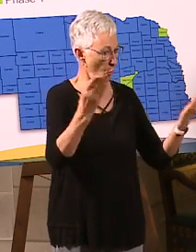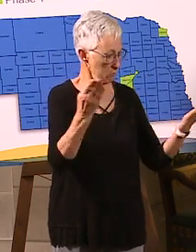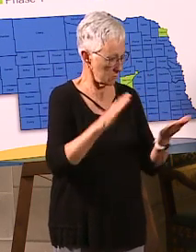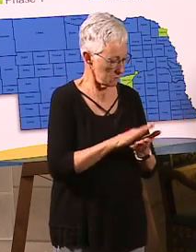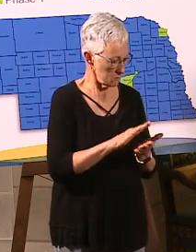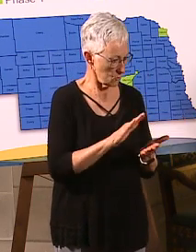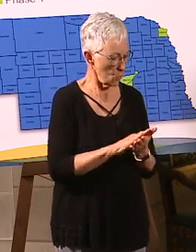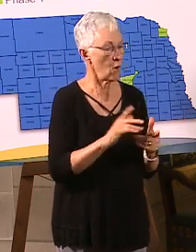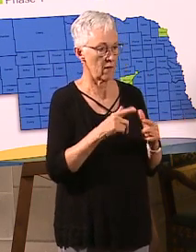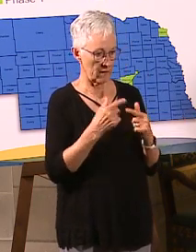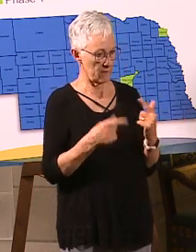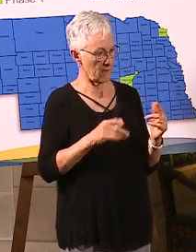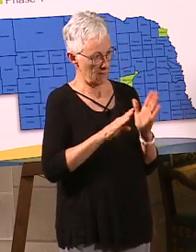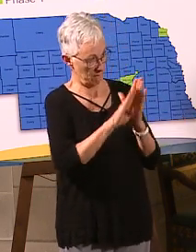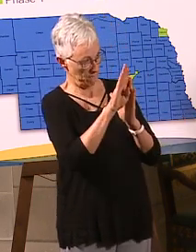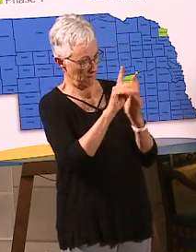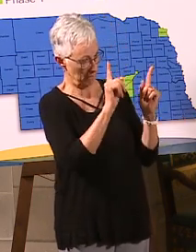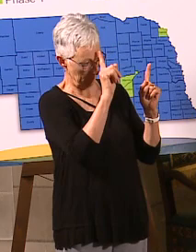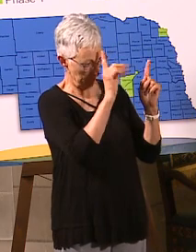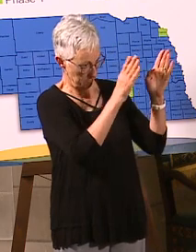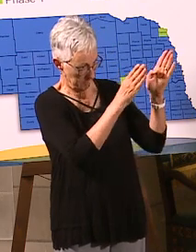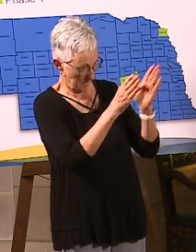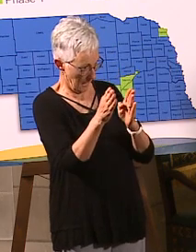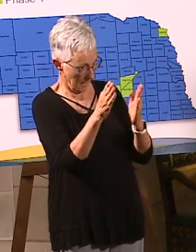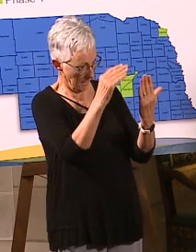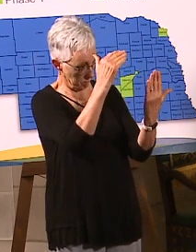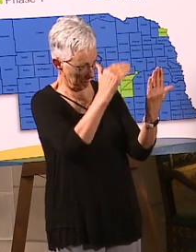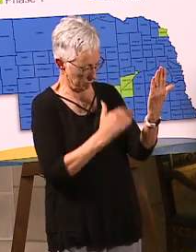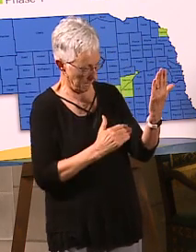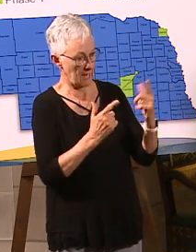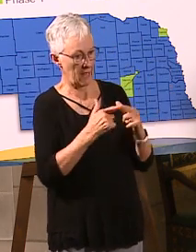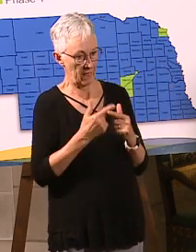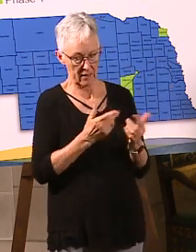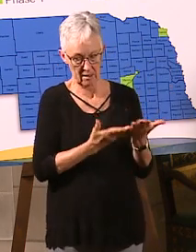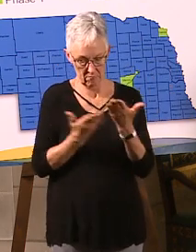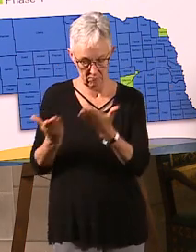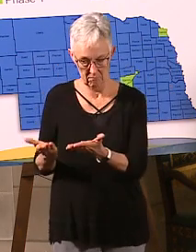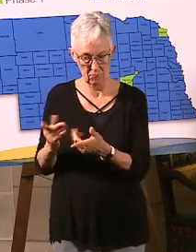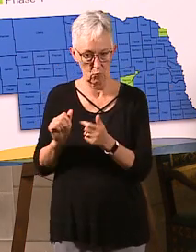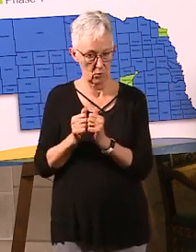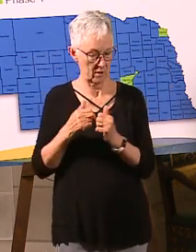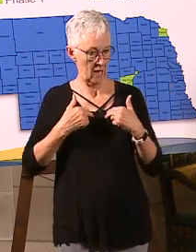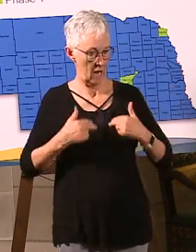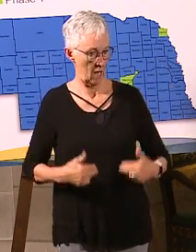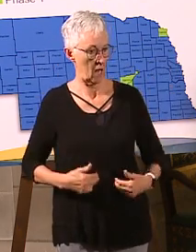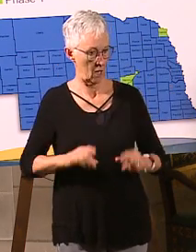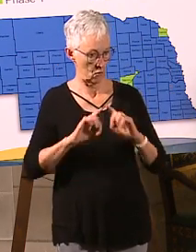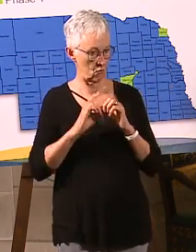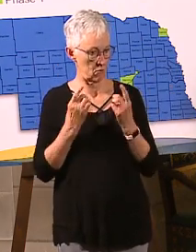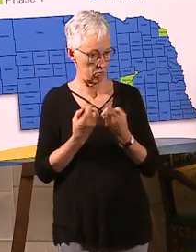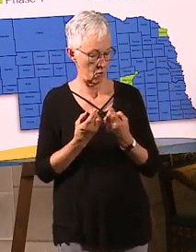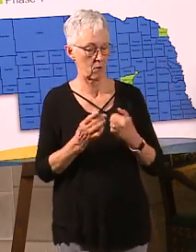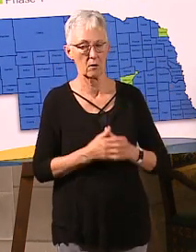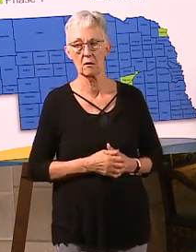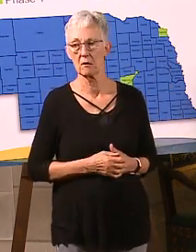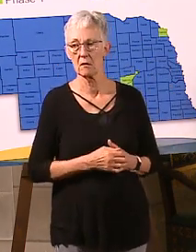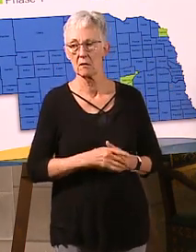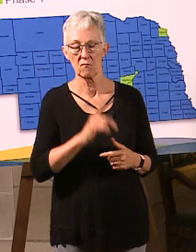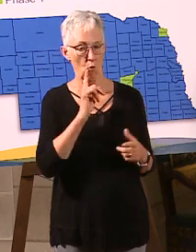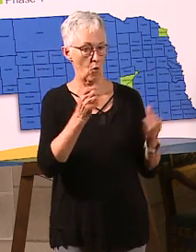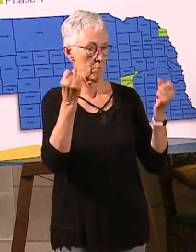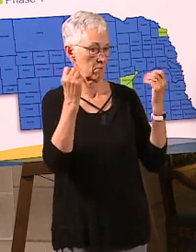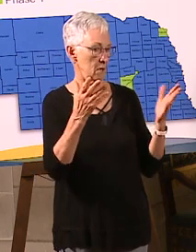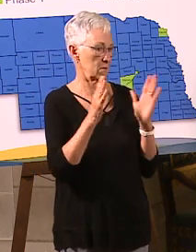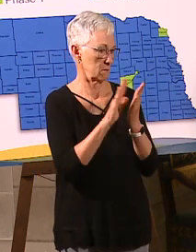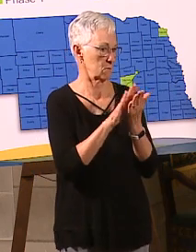We have the largest schools in the state as well as the smallest schools in the state having conversations. And I would say for the majority of schools, at